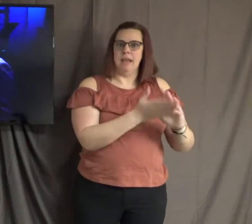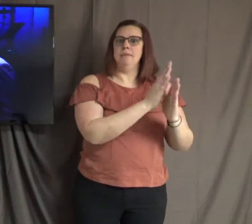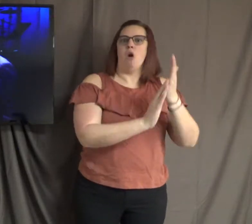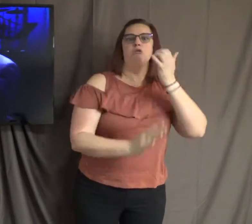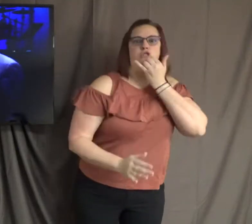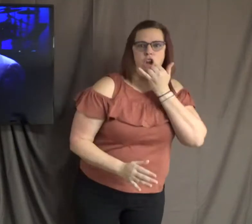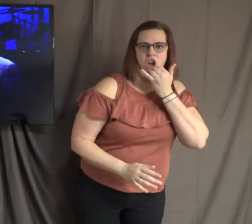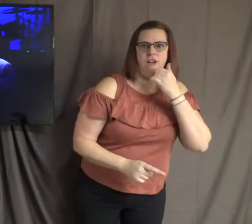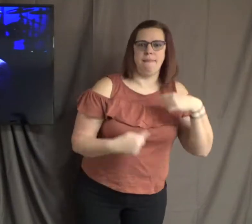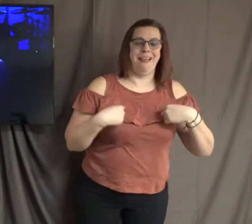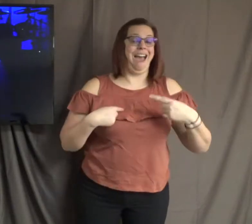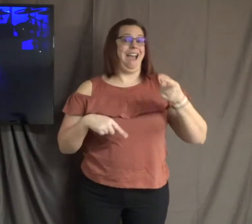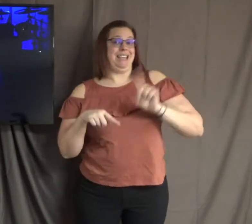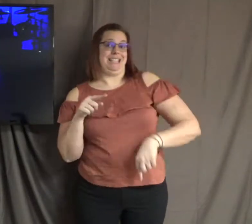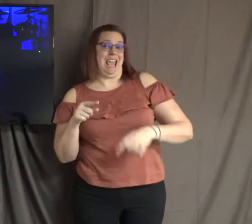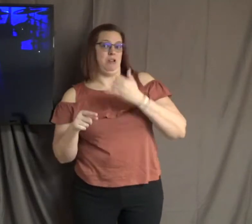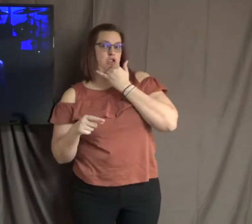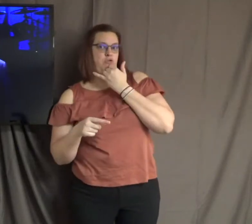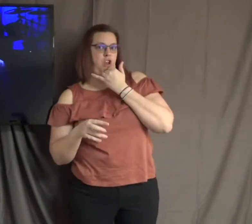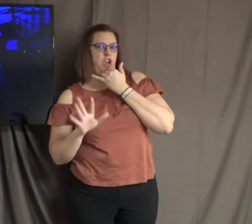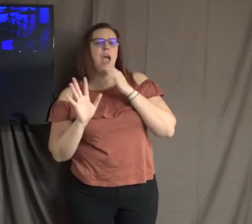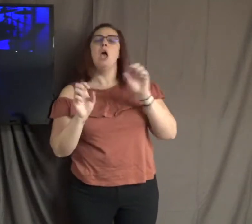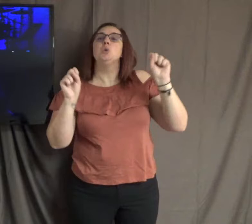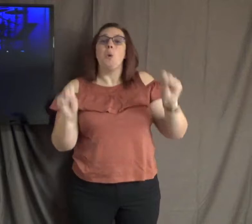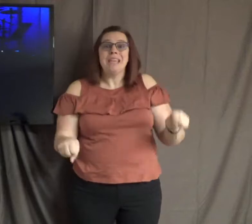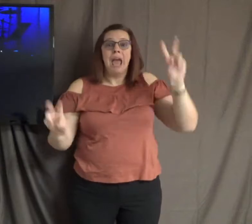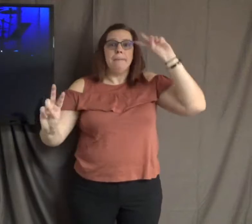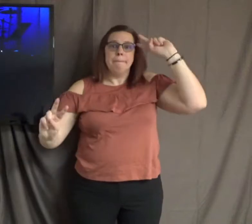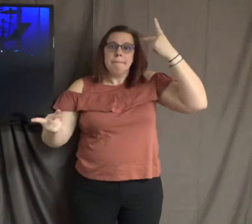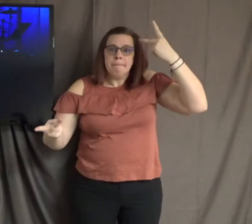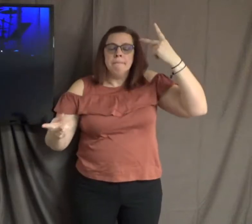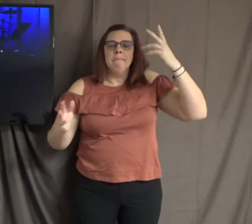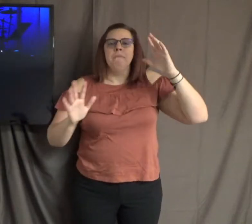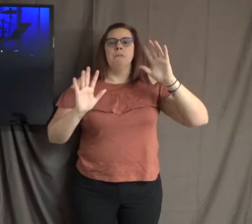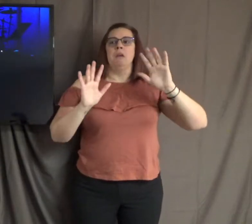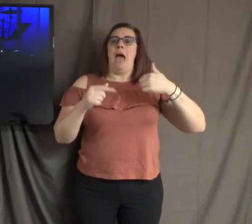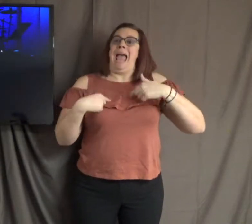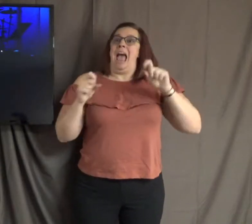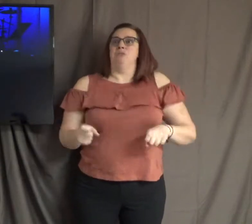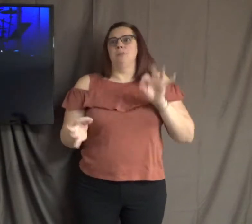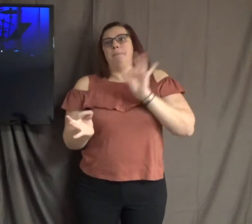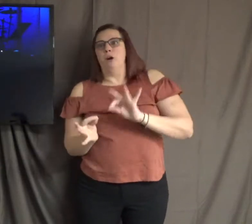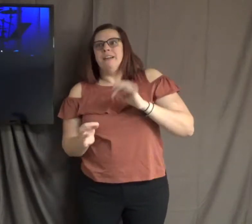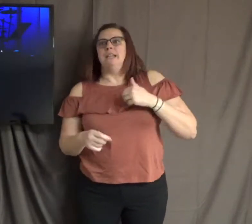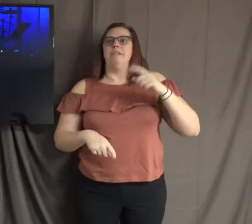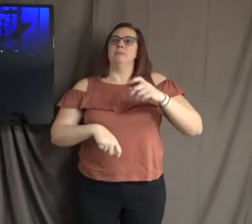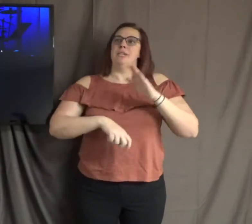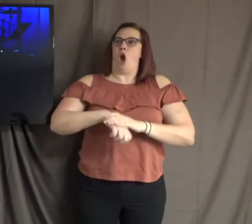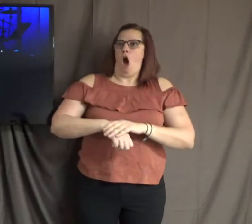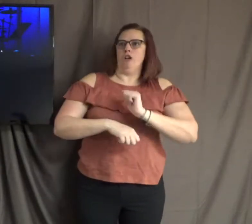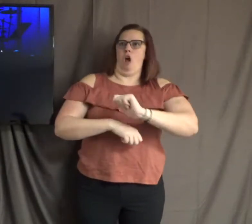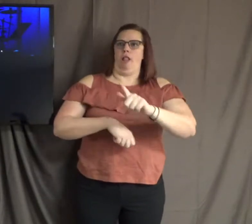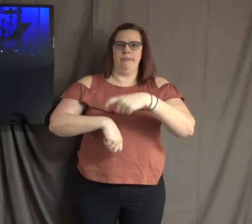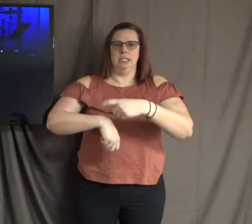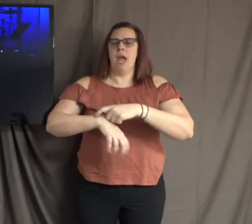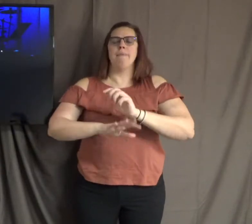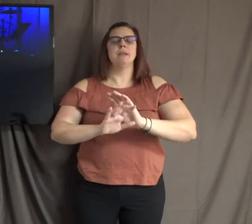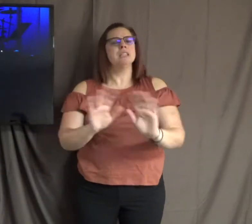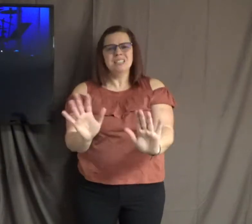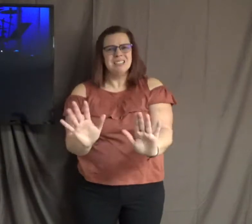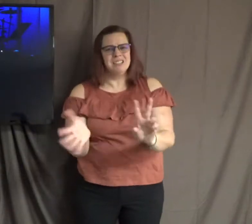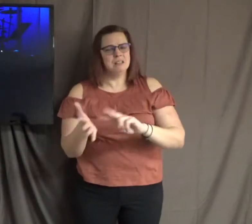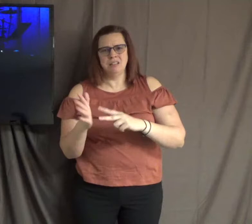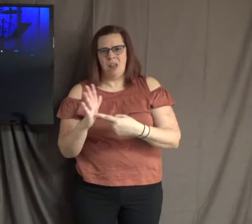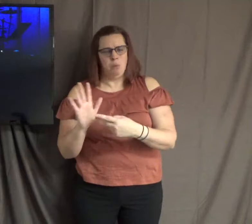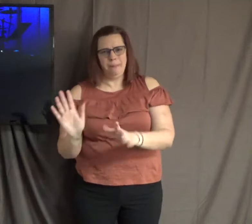wrong. Now that can be misinterpreted. We can take that as, I have to be perfect. I have to be on all the time. That's not what he meant. What he meant